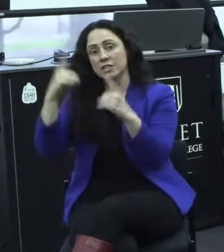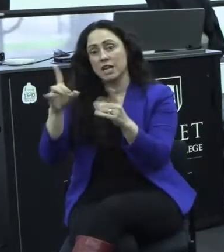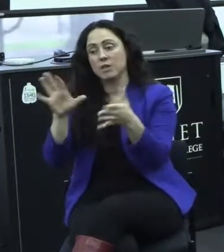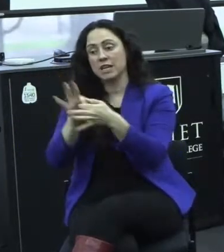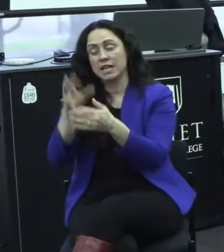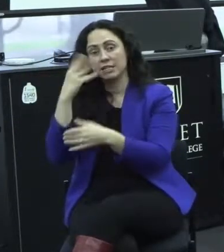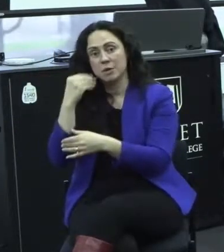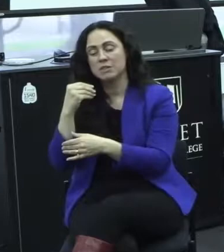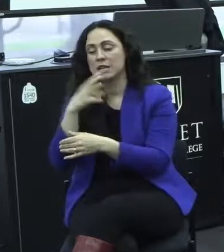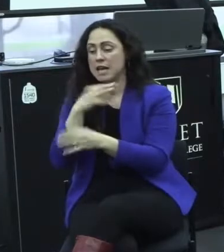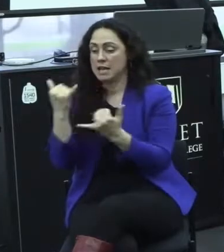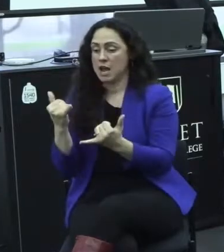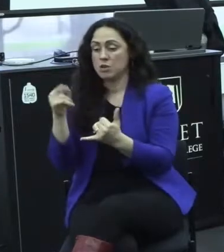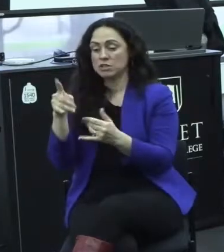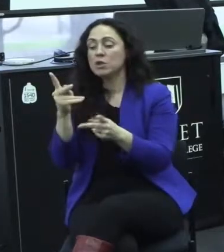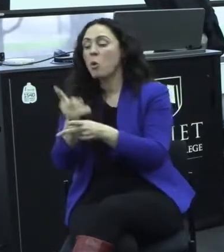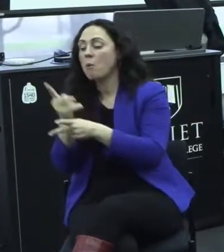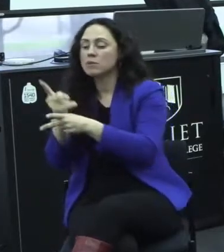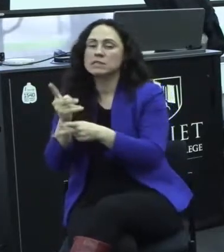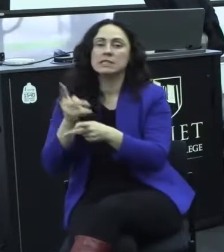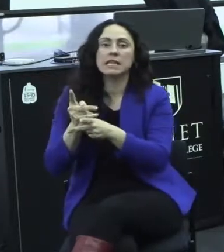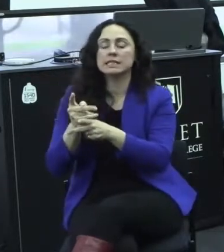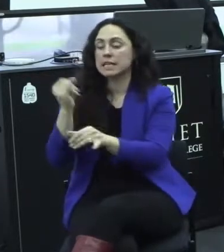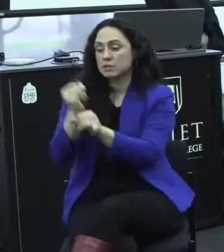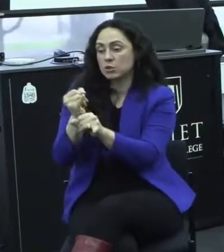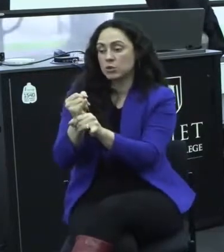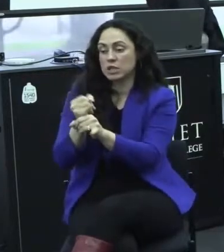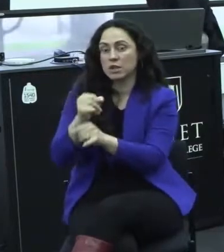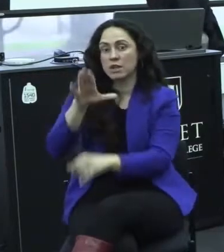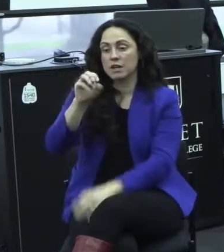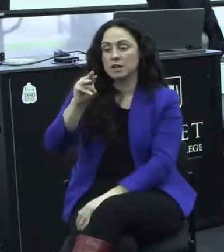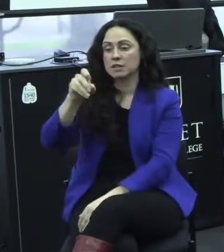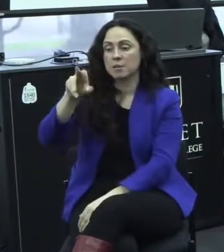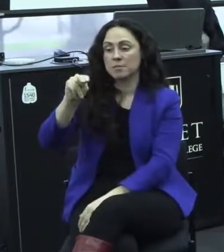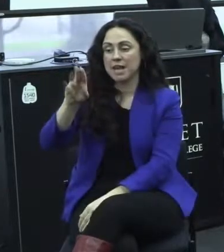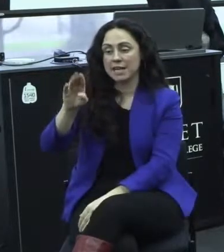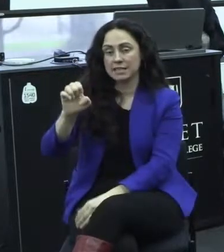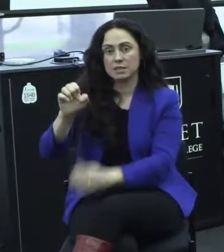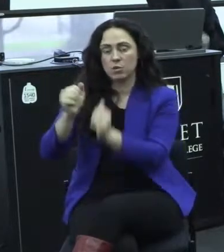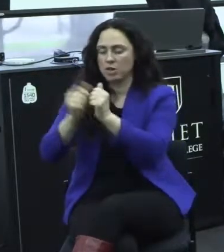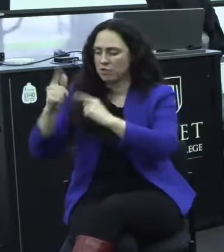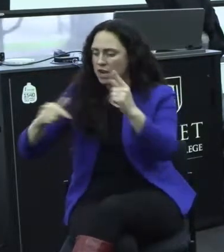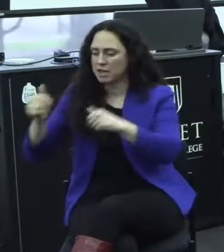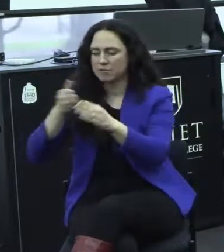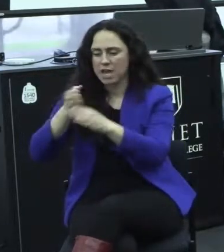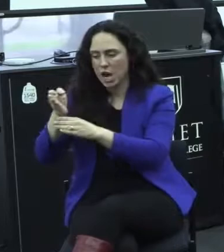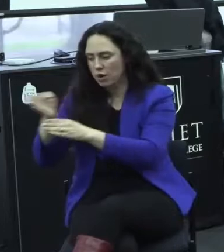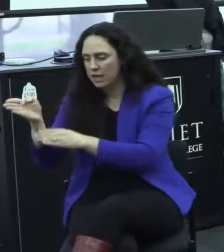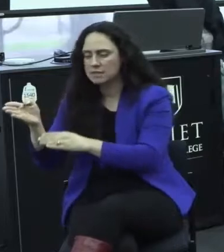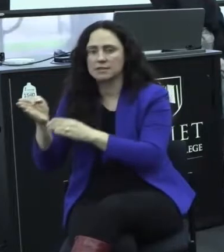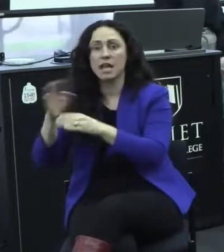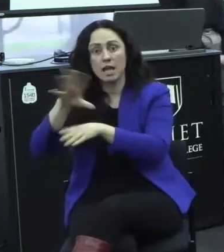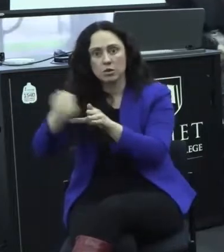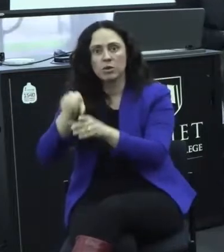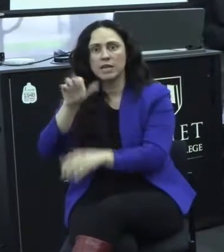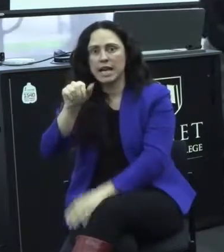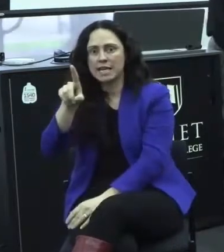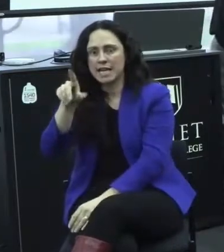currently oversees institutional compliance across a variety of areas, including ADA compliance.